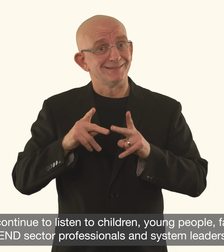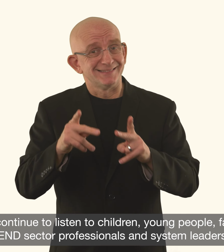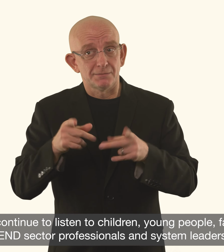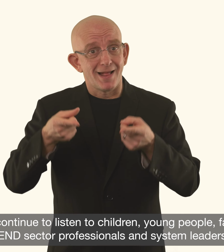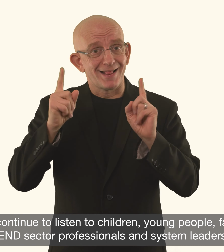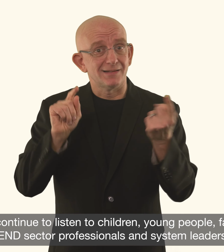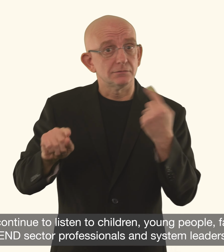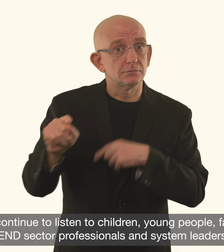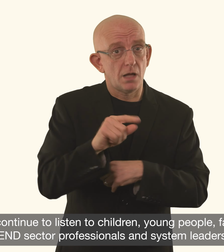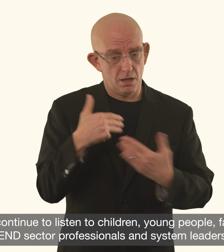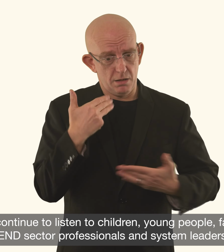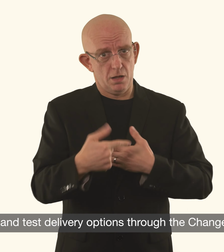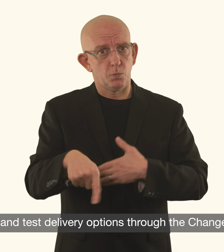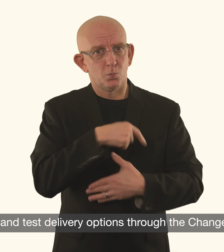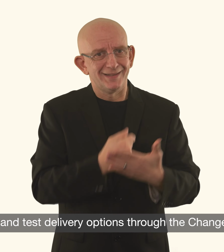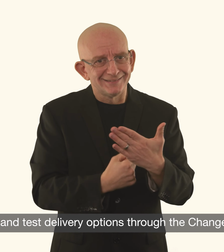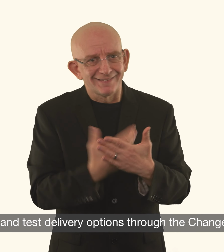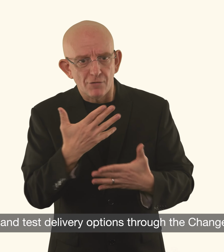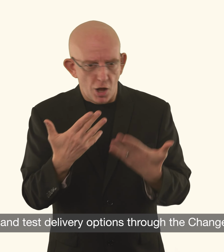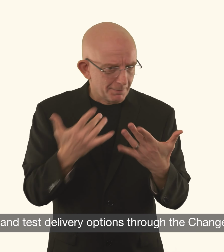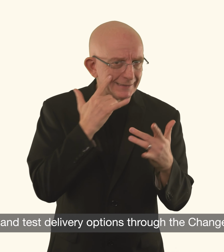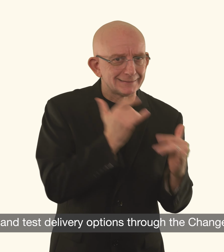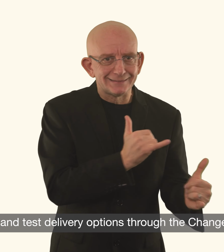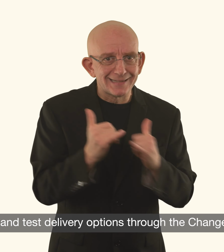as we develop and test delivery options through the change program.